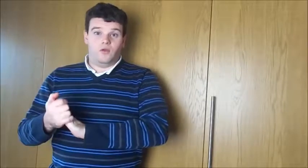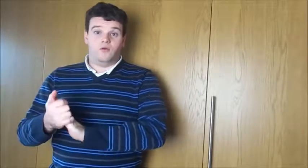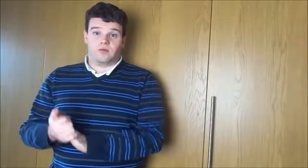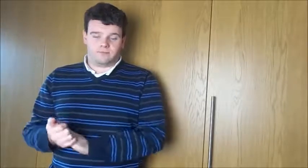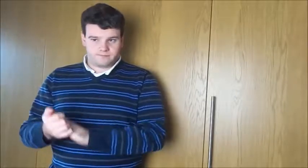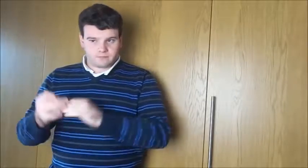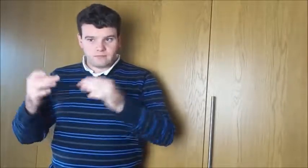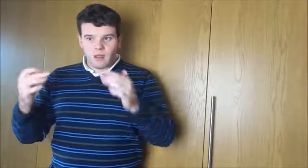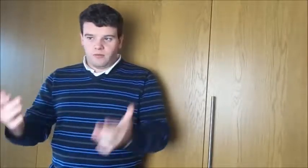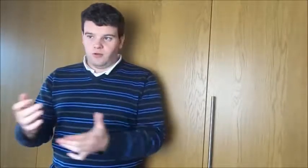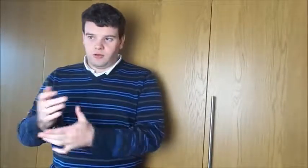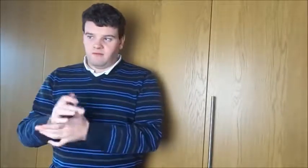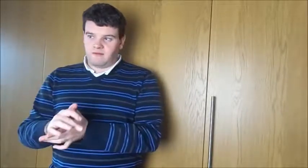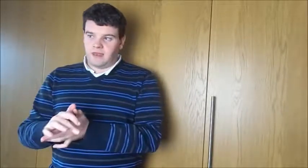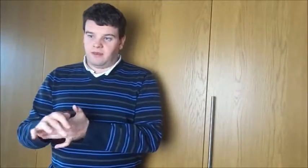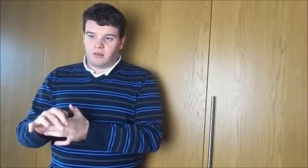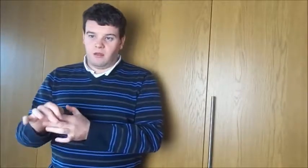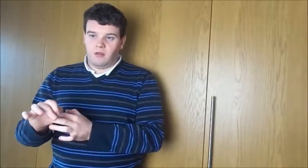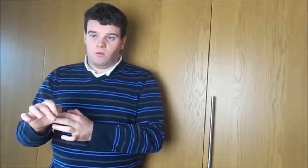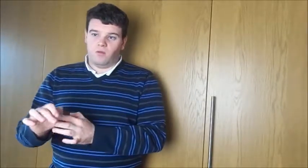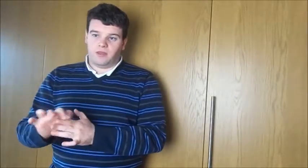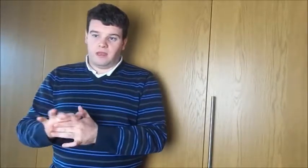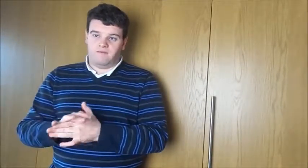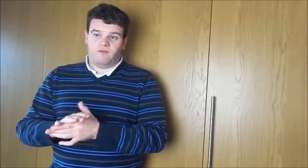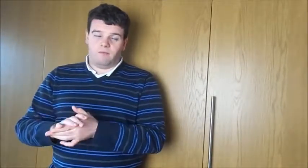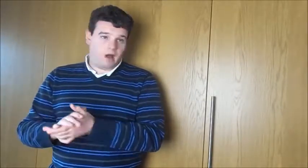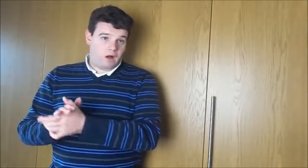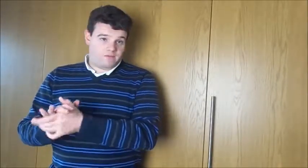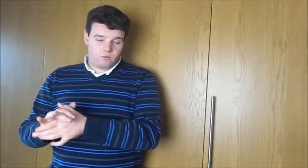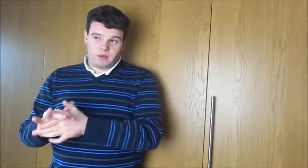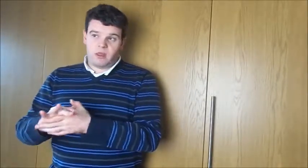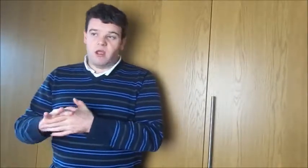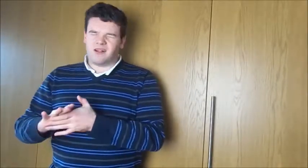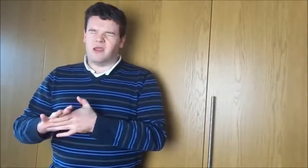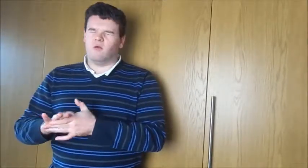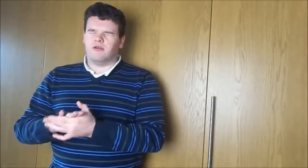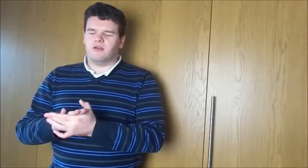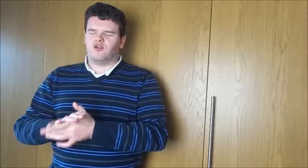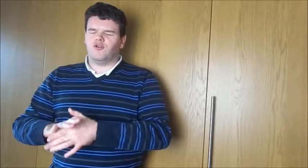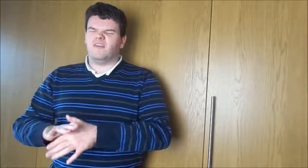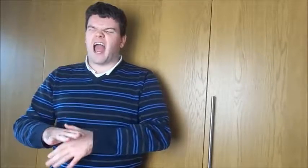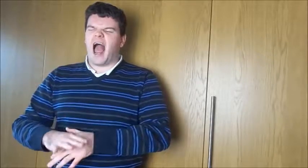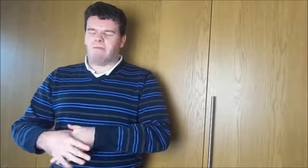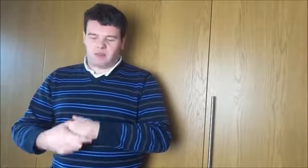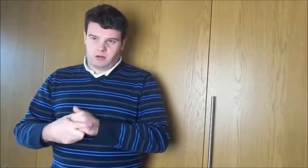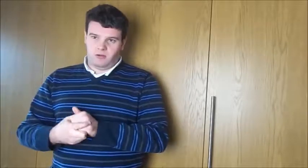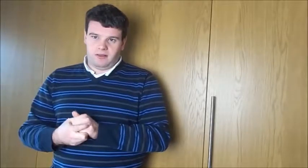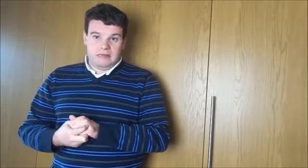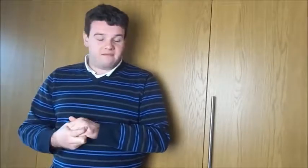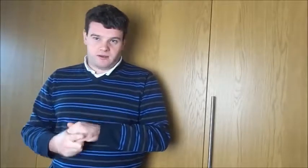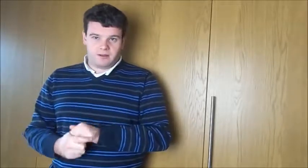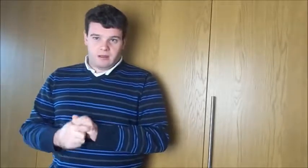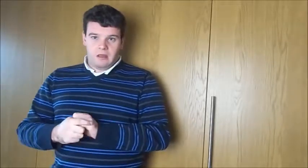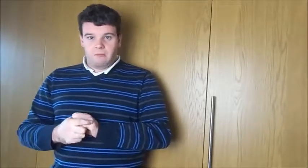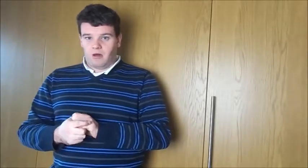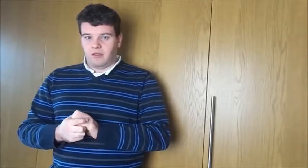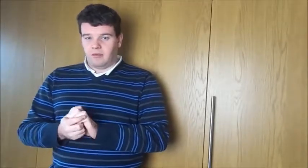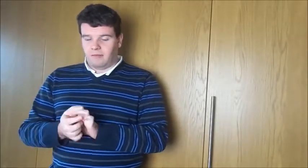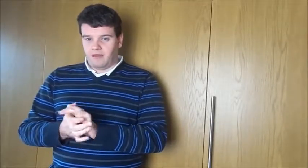news. The Duchess of Kent was informed afterwards. She was absolutely livid about the